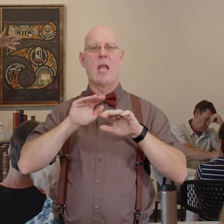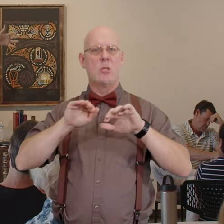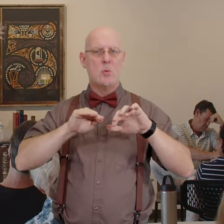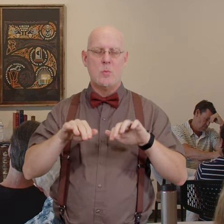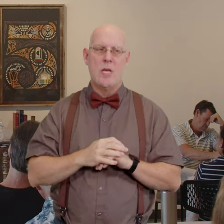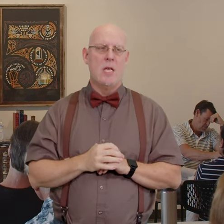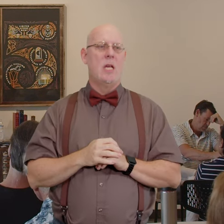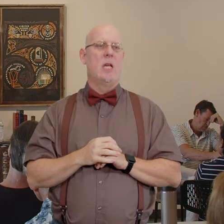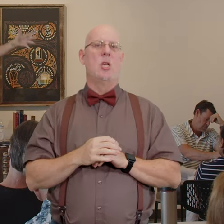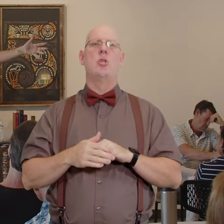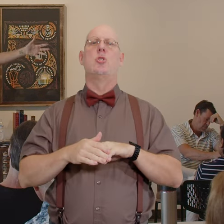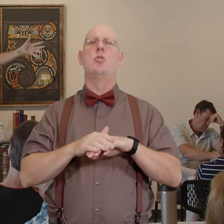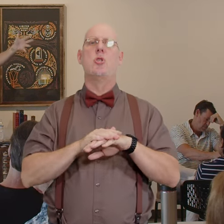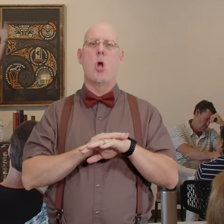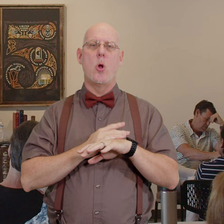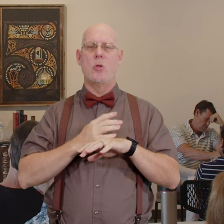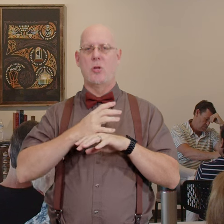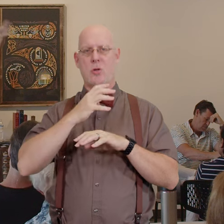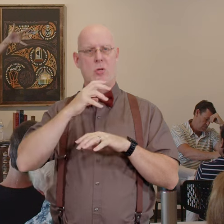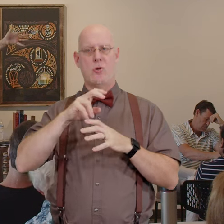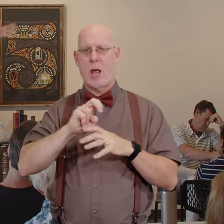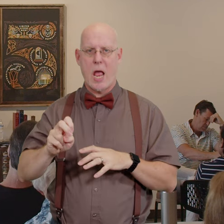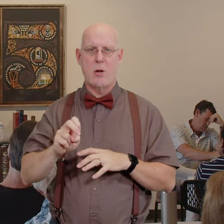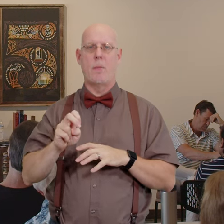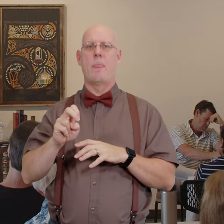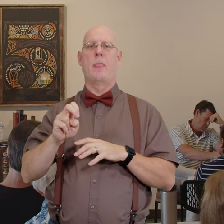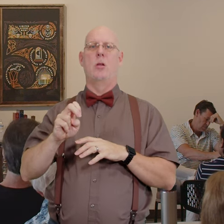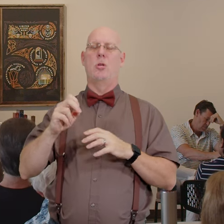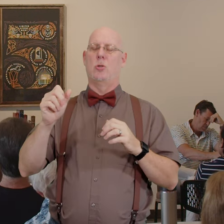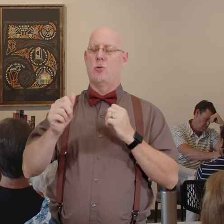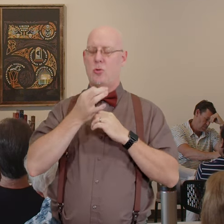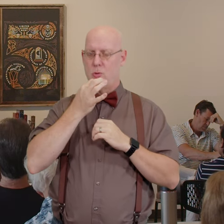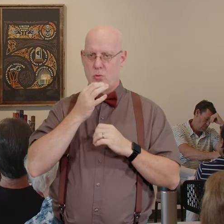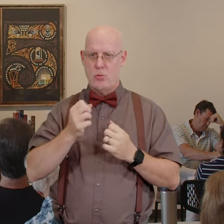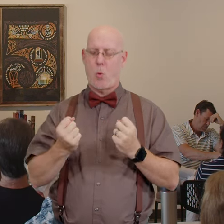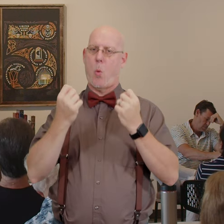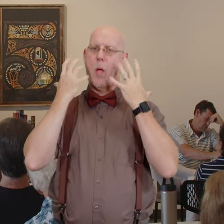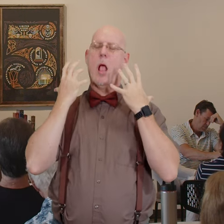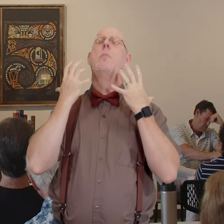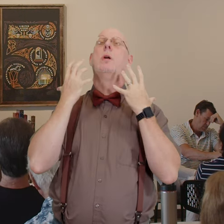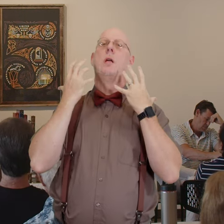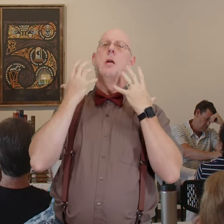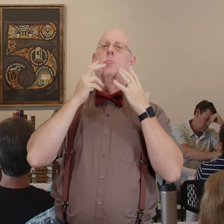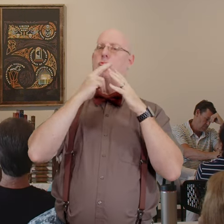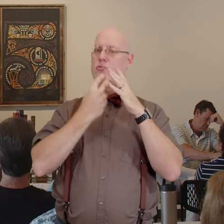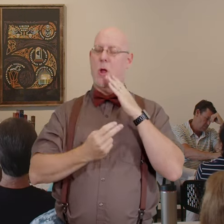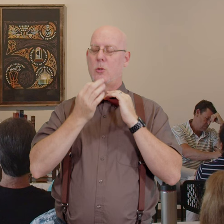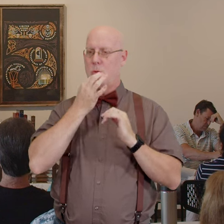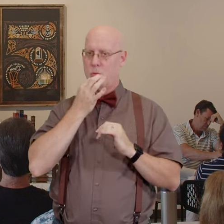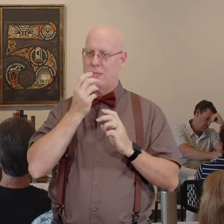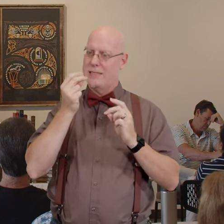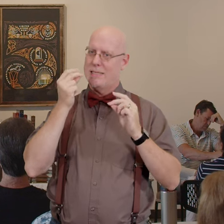can't swim very well, he's slowly drowning, doom and destruction are approaching him, overwhelming him in the currents there,